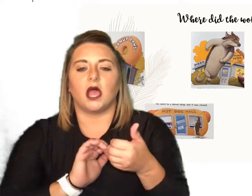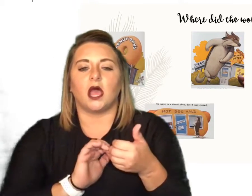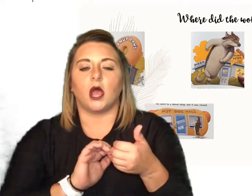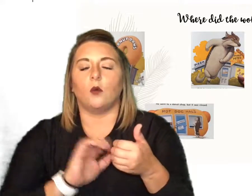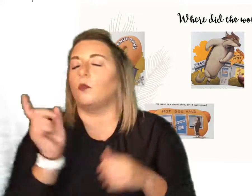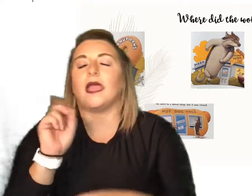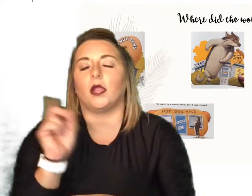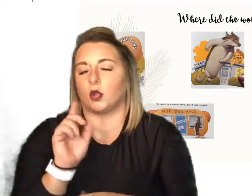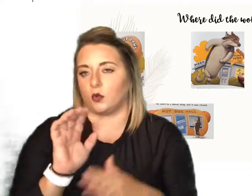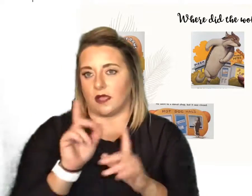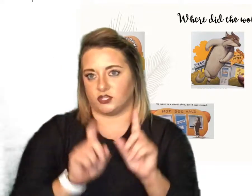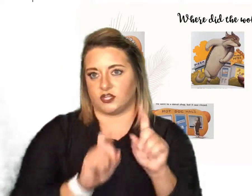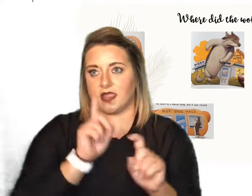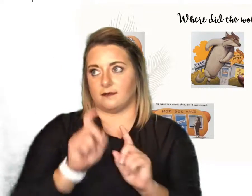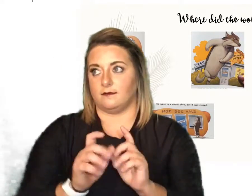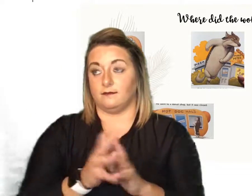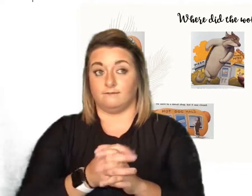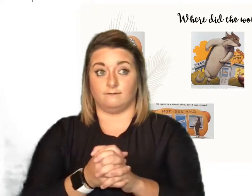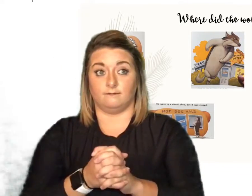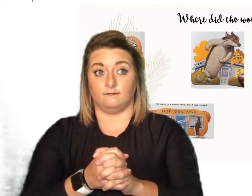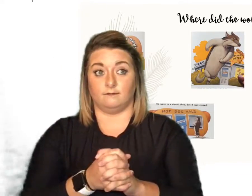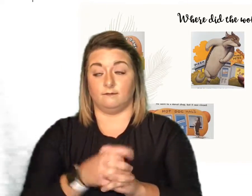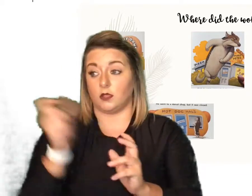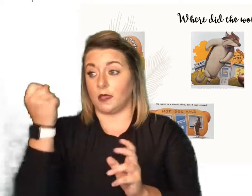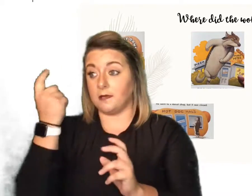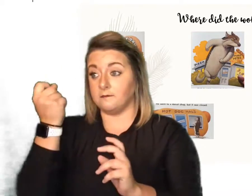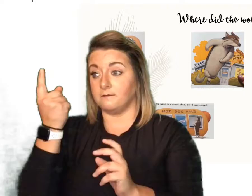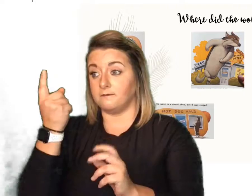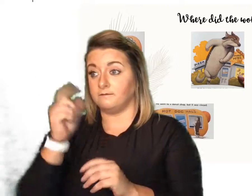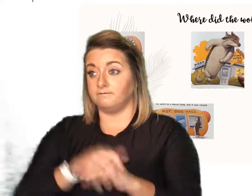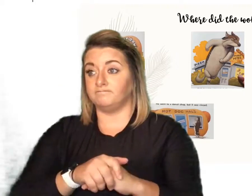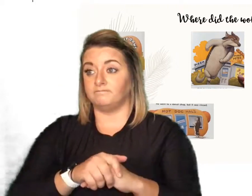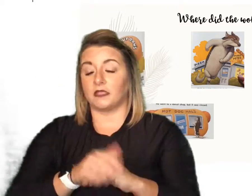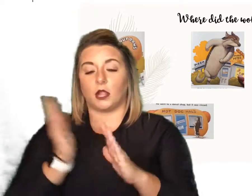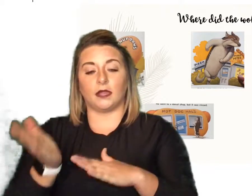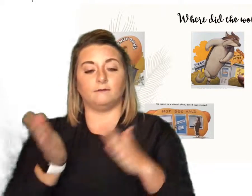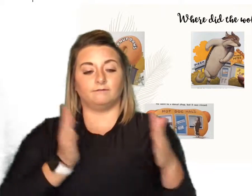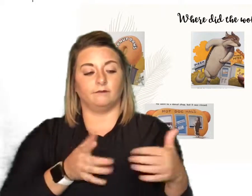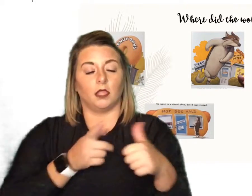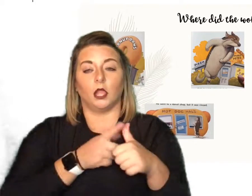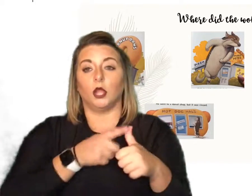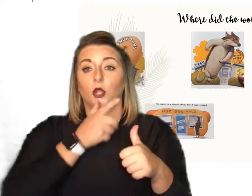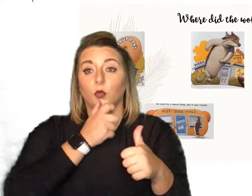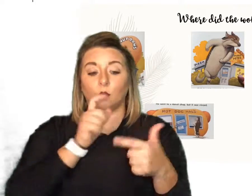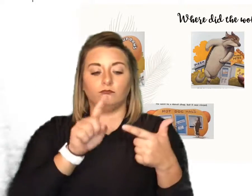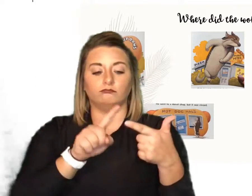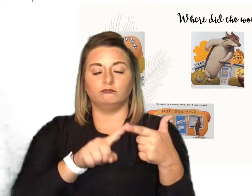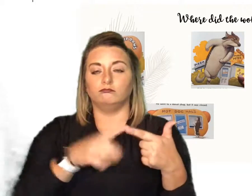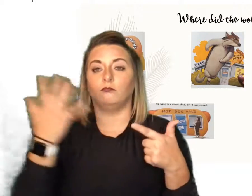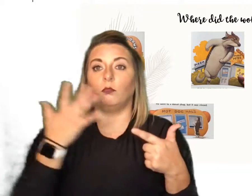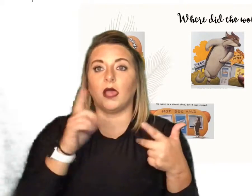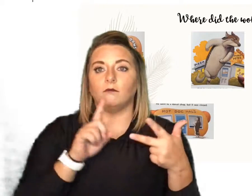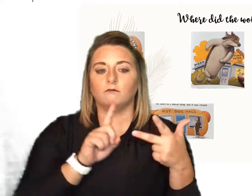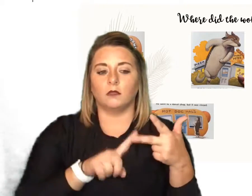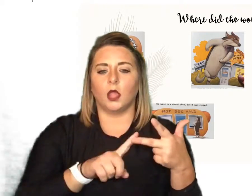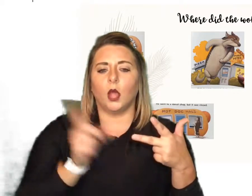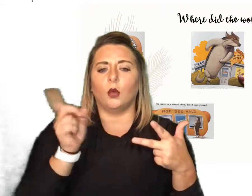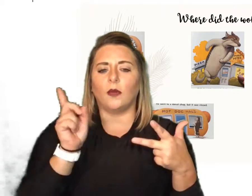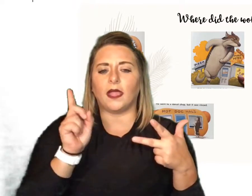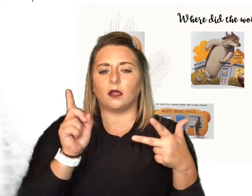answer a where question. Okay? All right. Who,